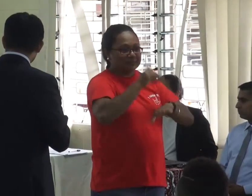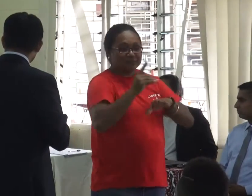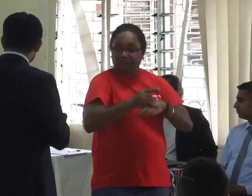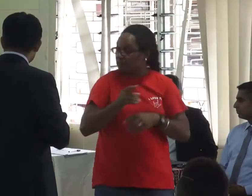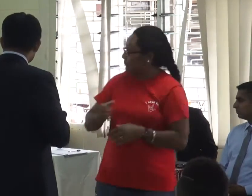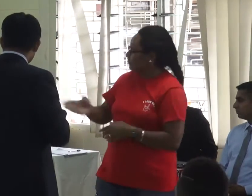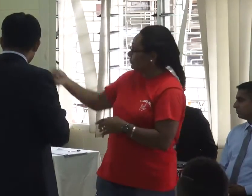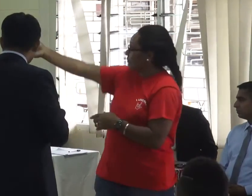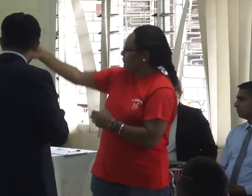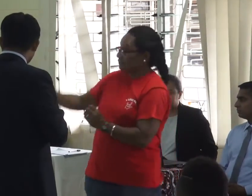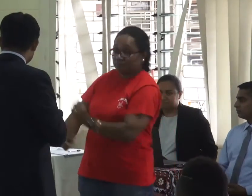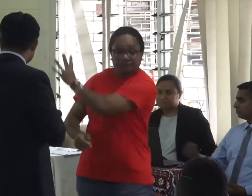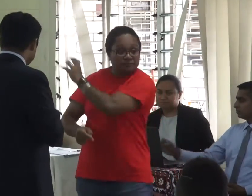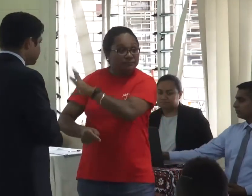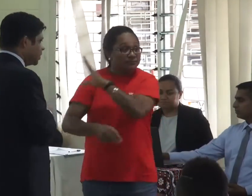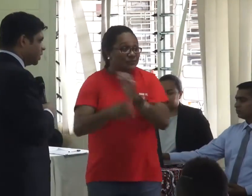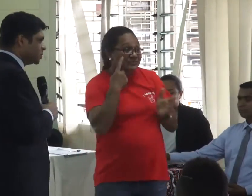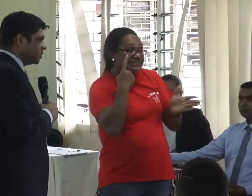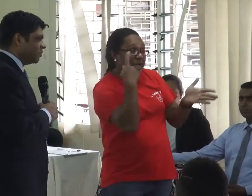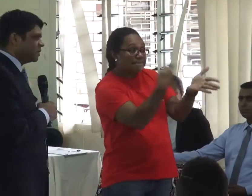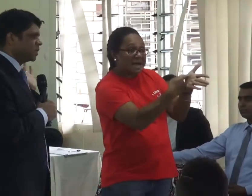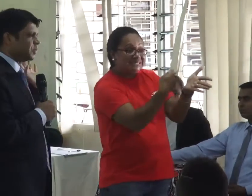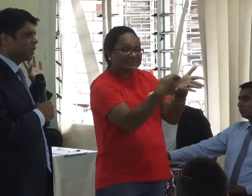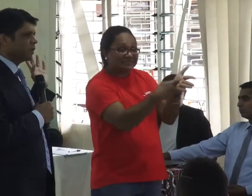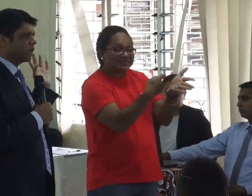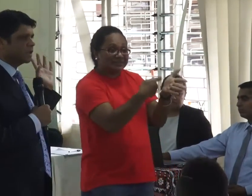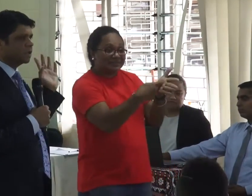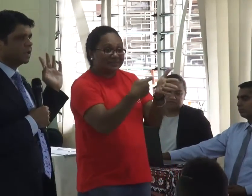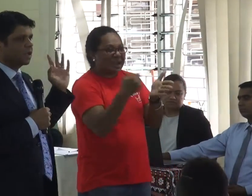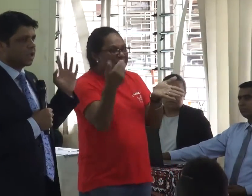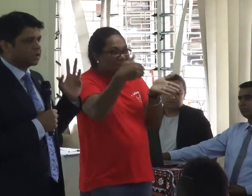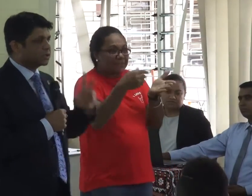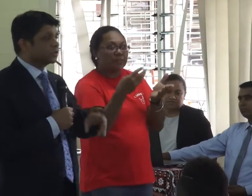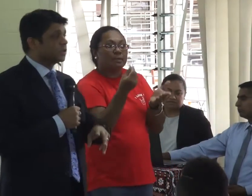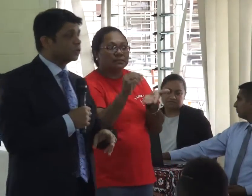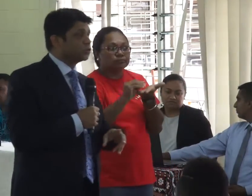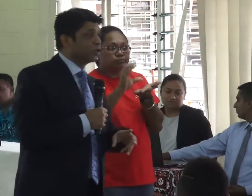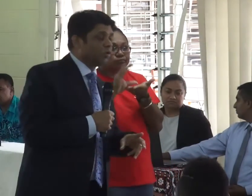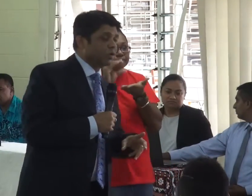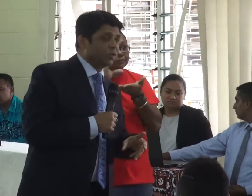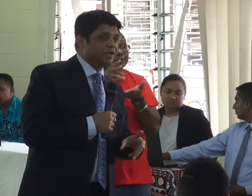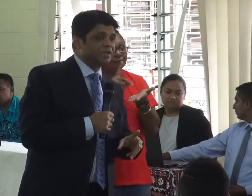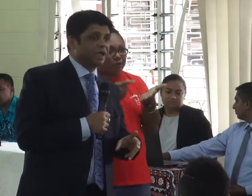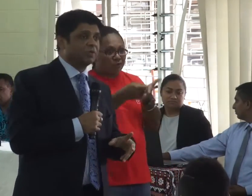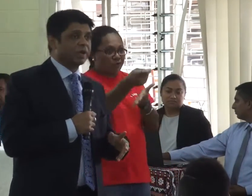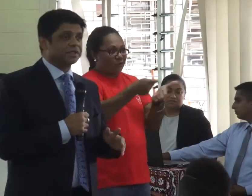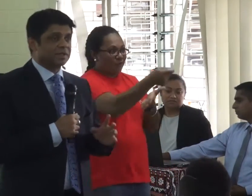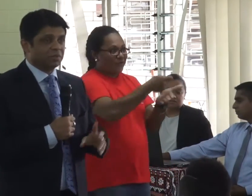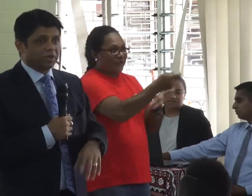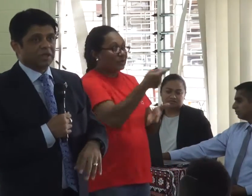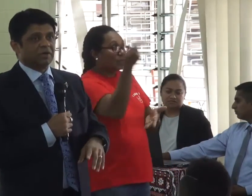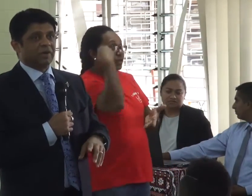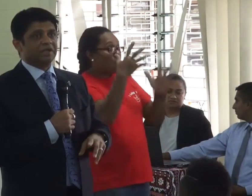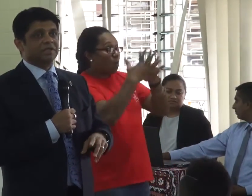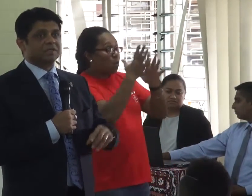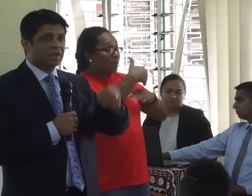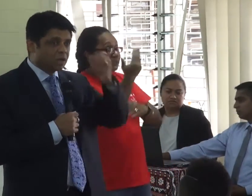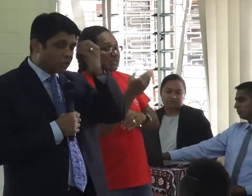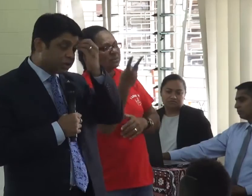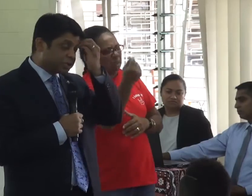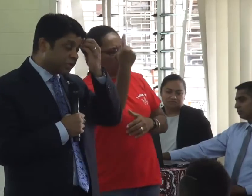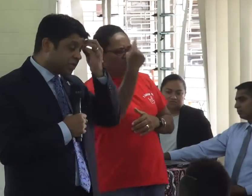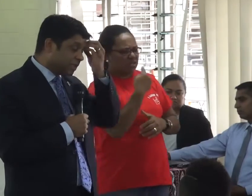slide, the monies that the additional funds that we had allocated. Just to let you know, on Wednesday we had somebody that